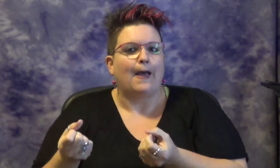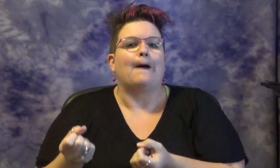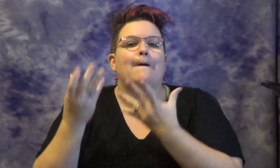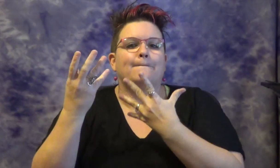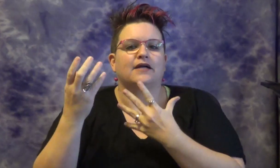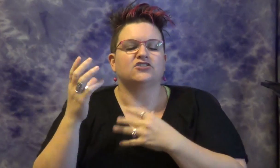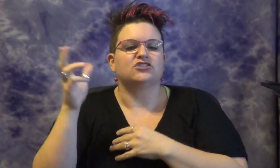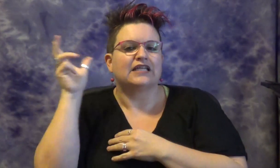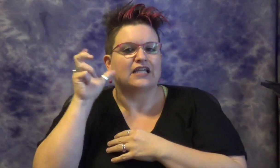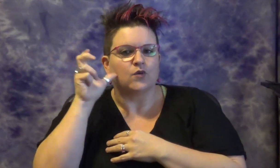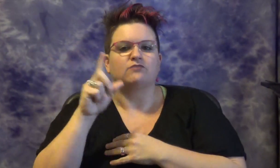their job,